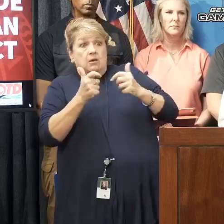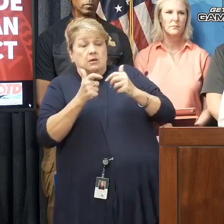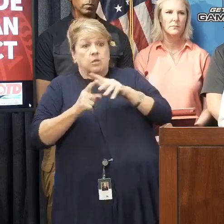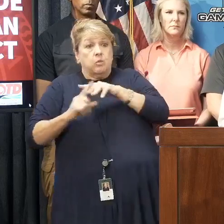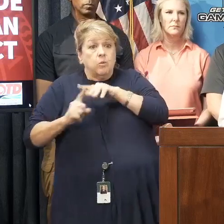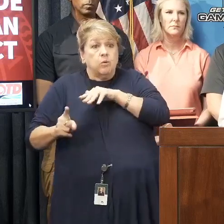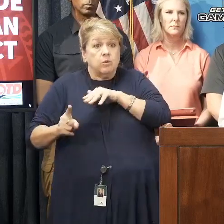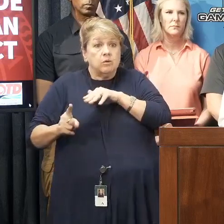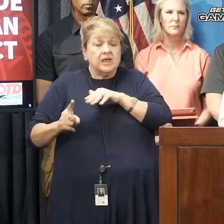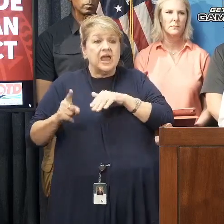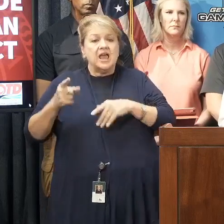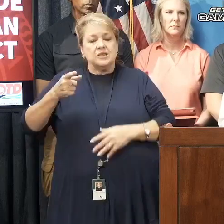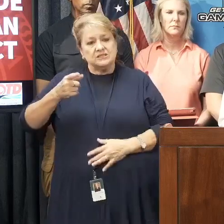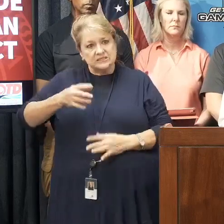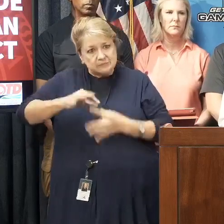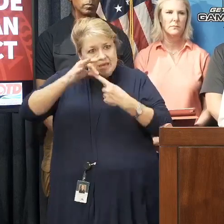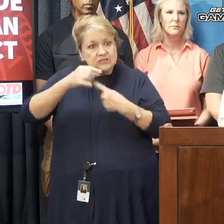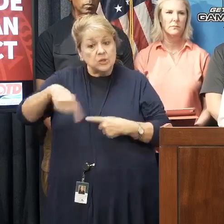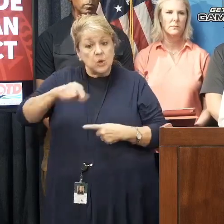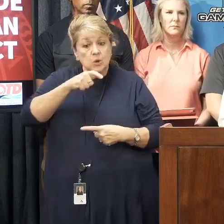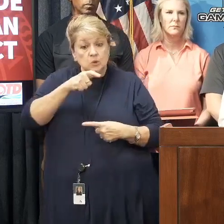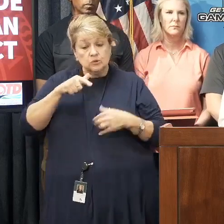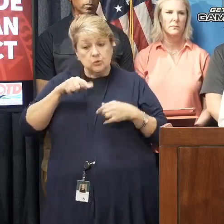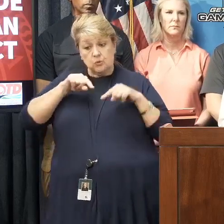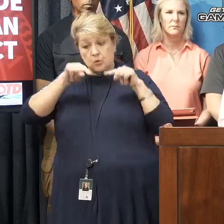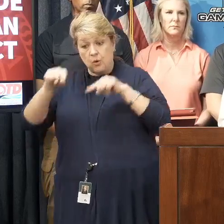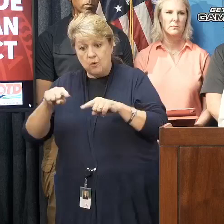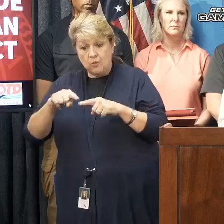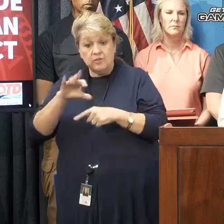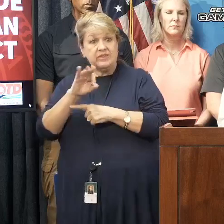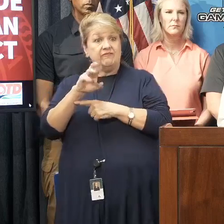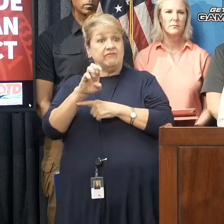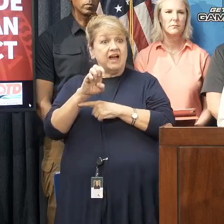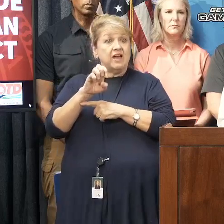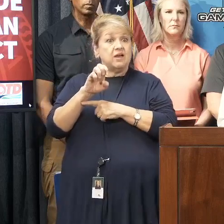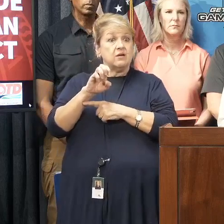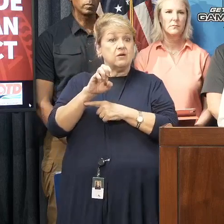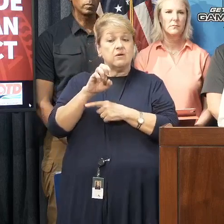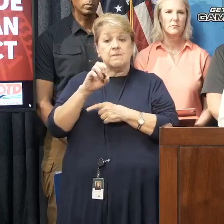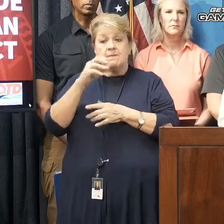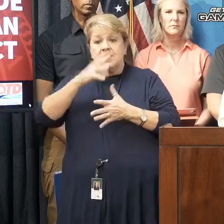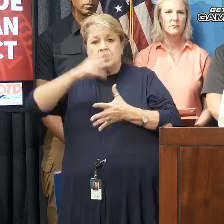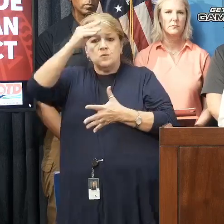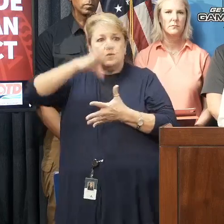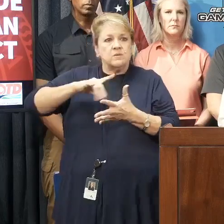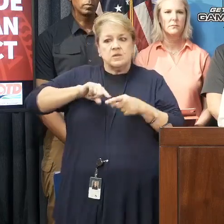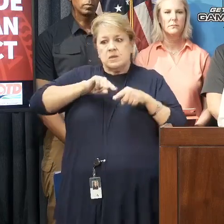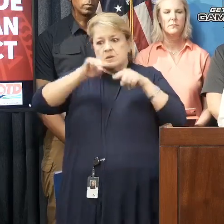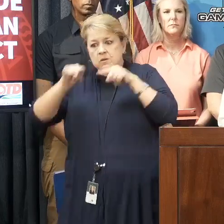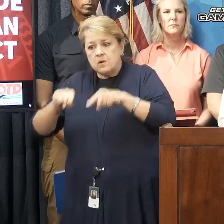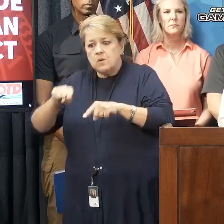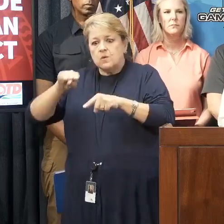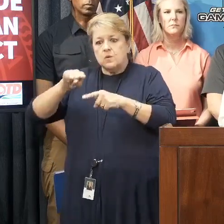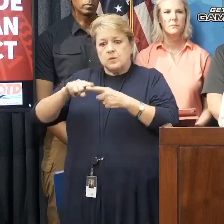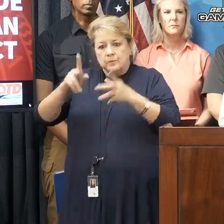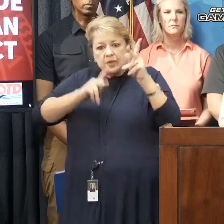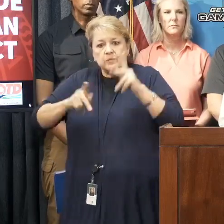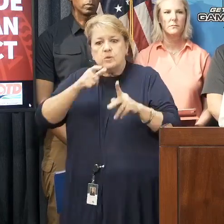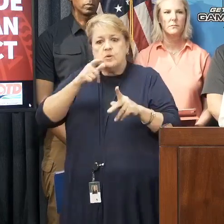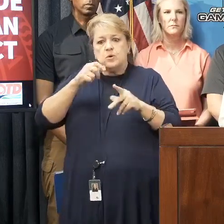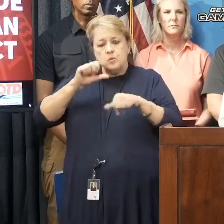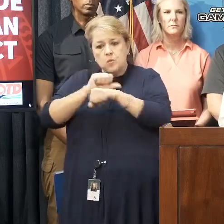the lives of firefighters. That's why every one of us has a role to play right now to